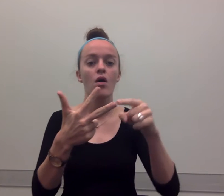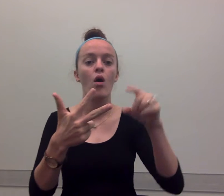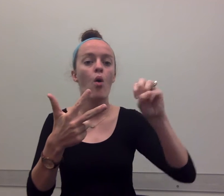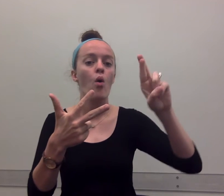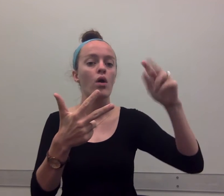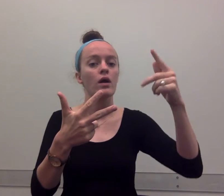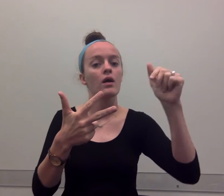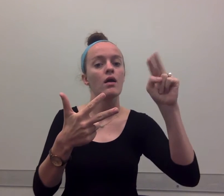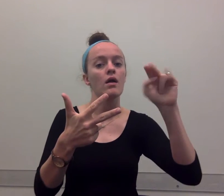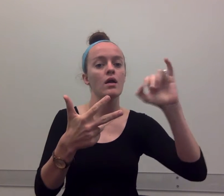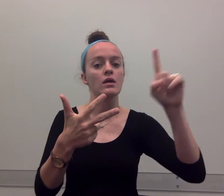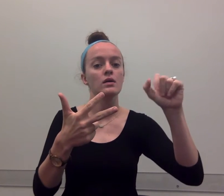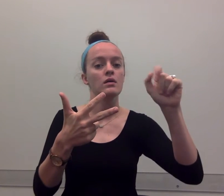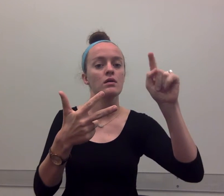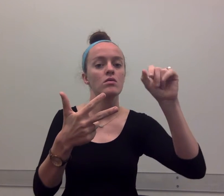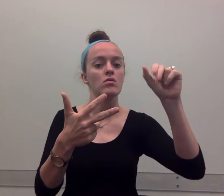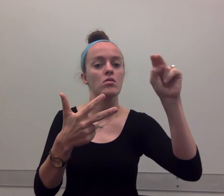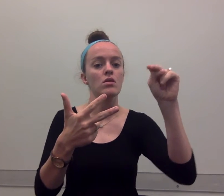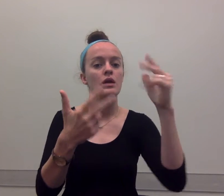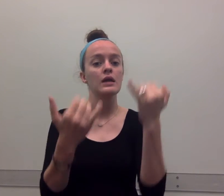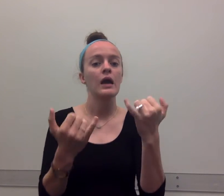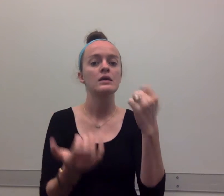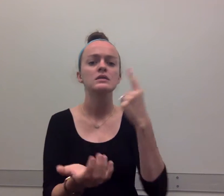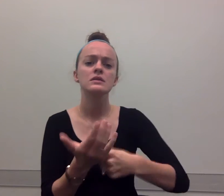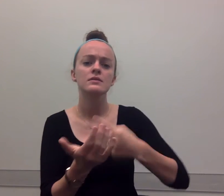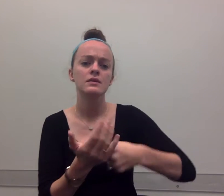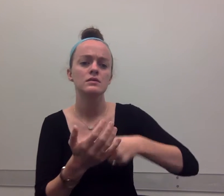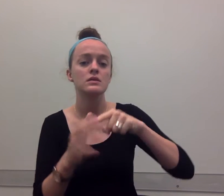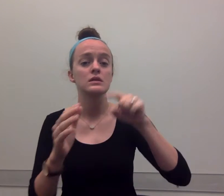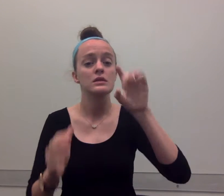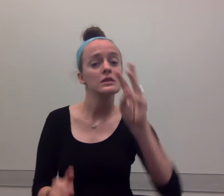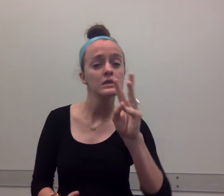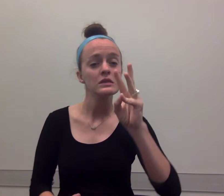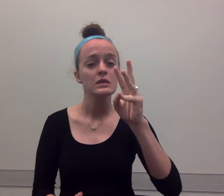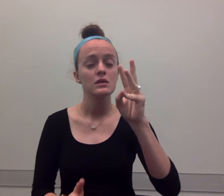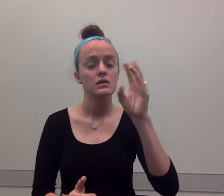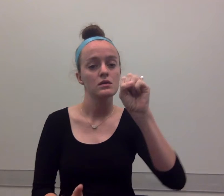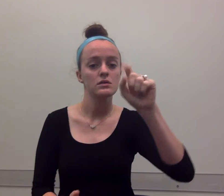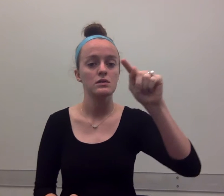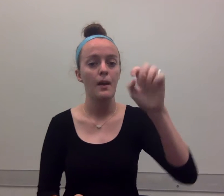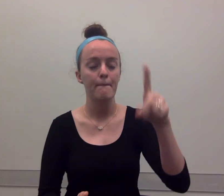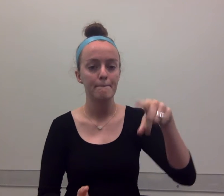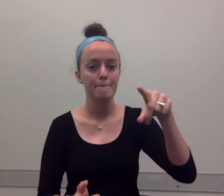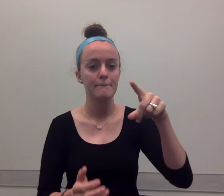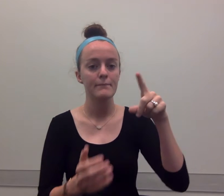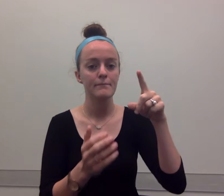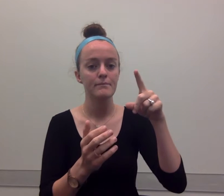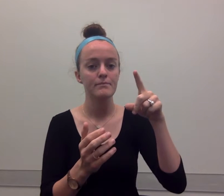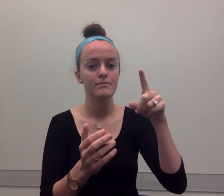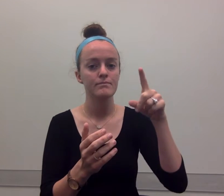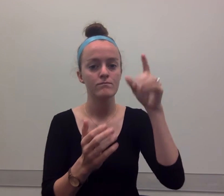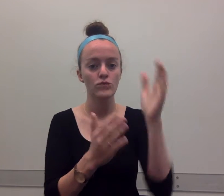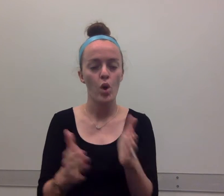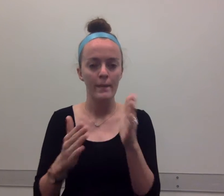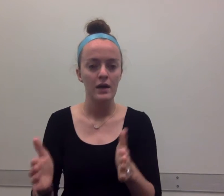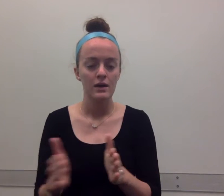Let's talk about the 6-step format. The 6-step format is a format that was introduced to